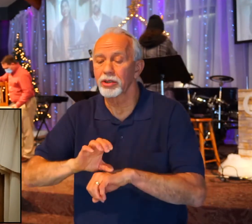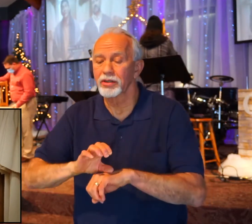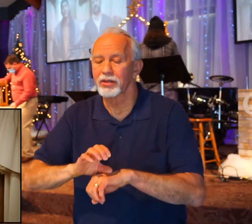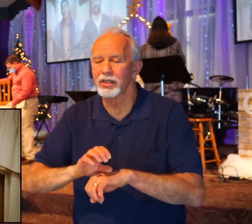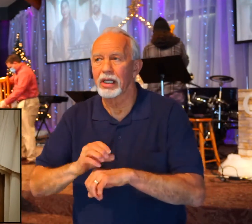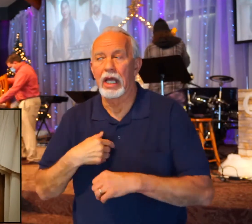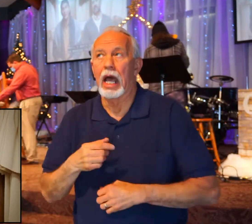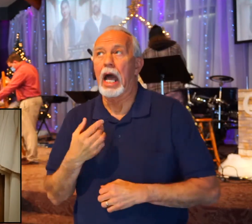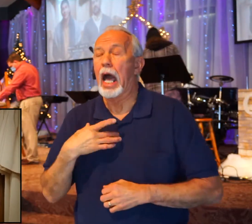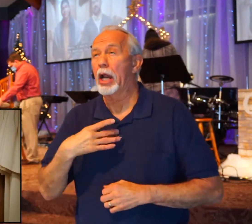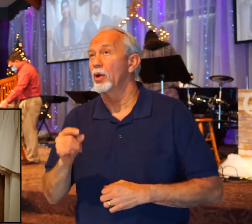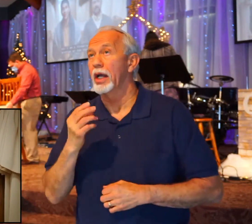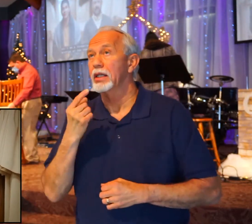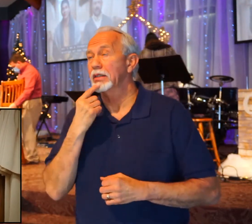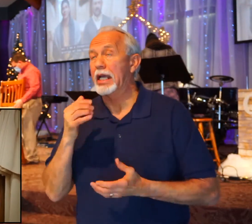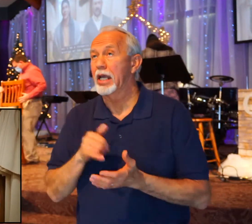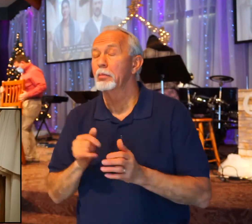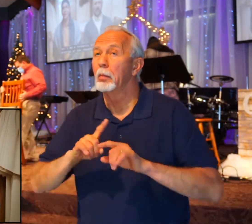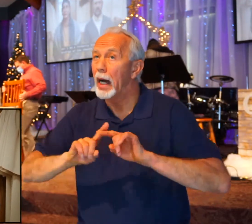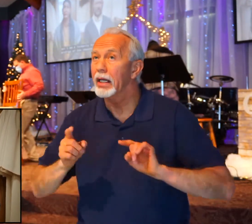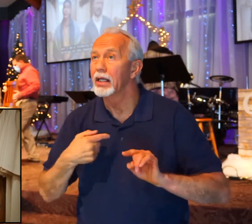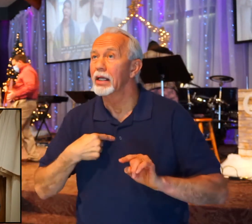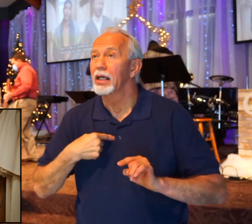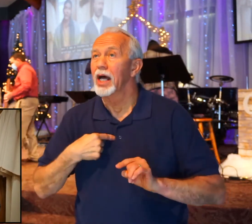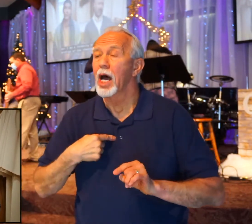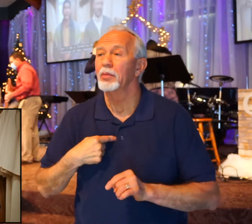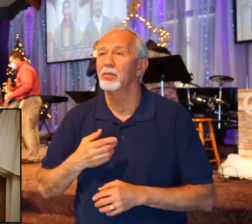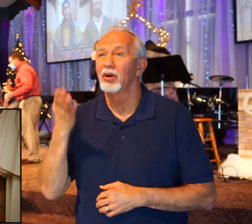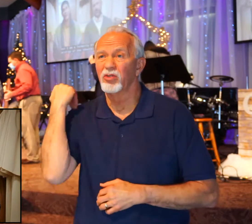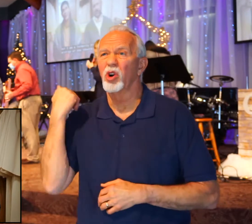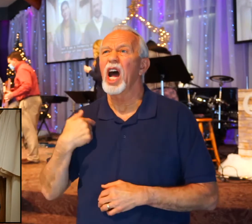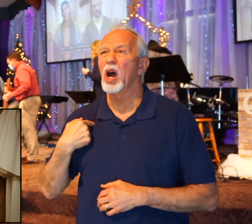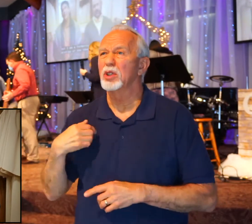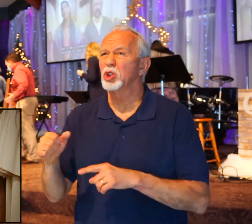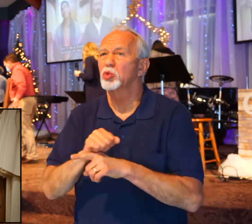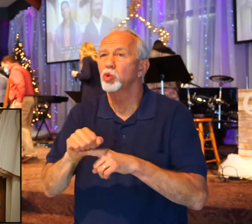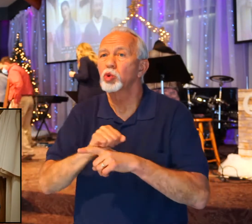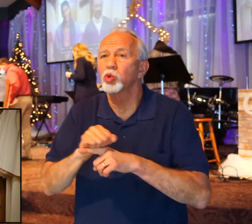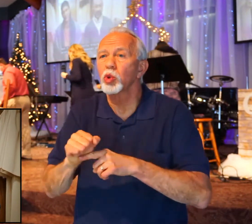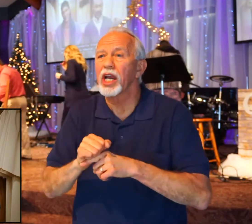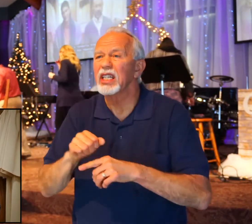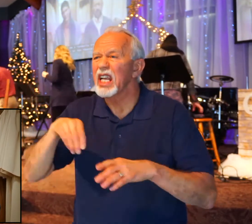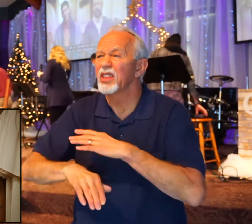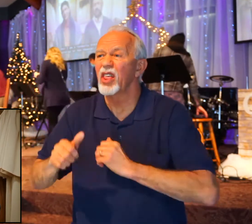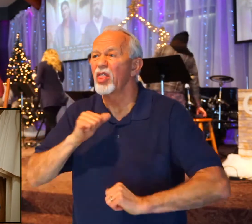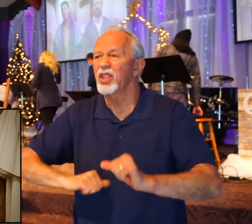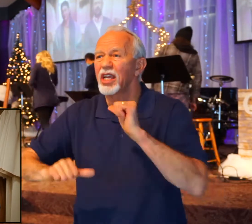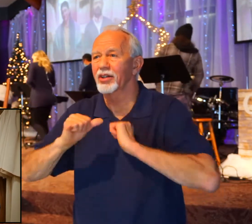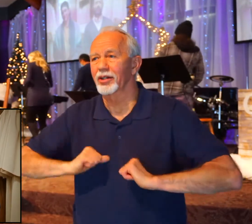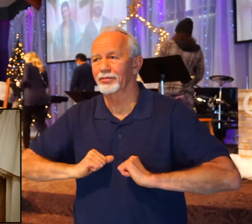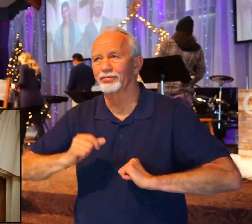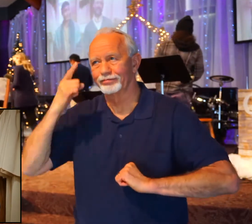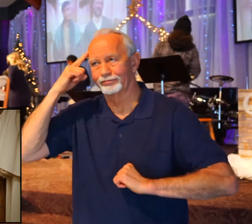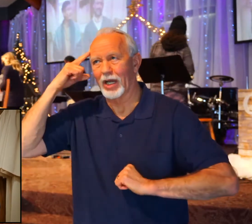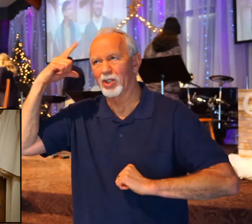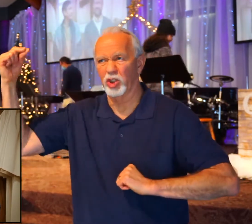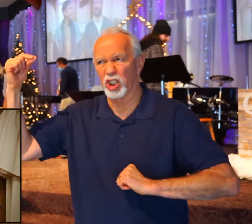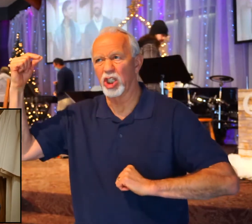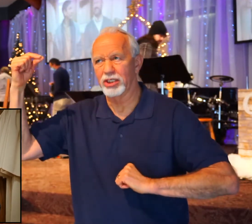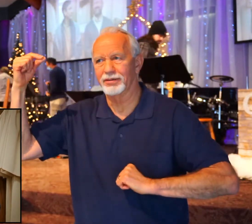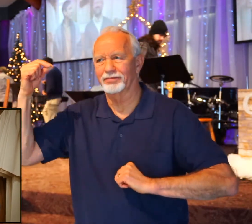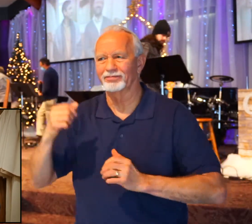Well, I don't like to mention it, but I am a formerly trained prodigy of the theater arts.